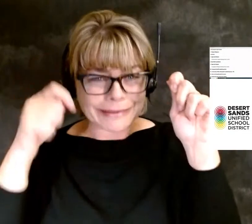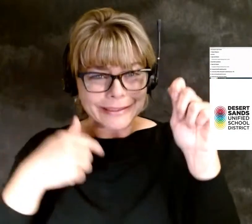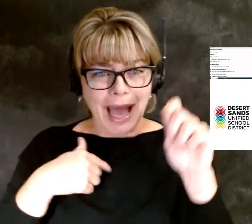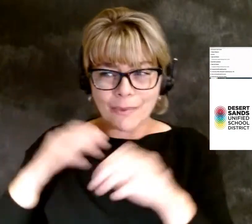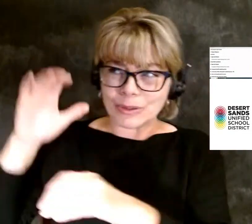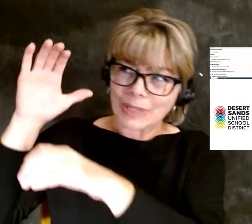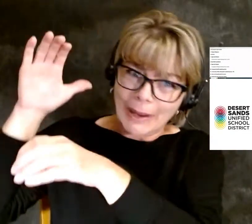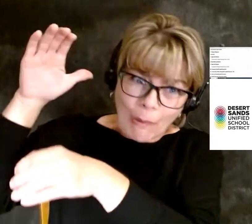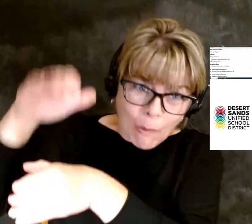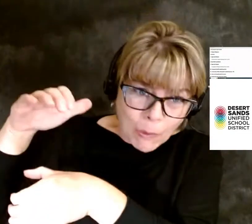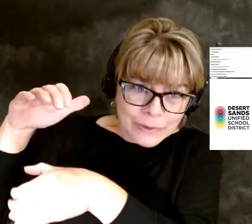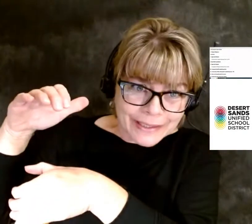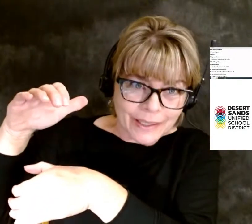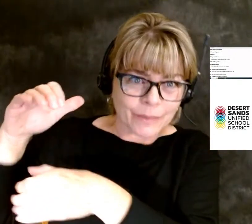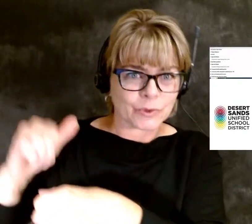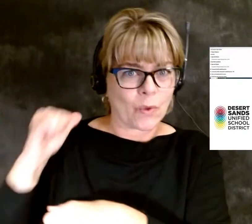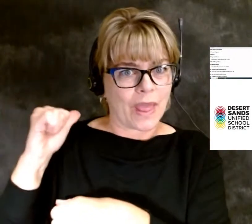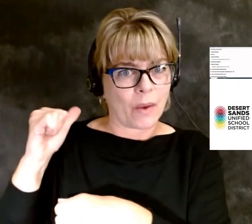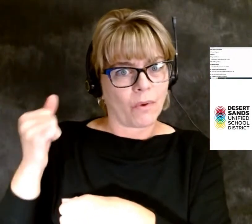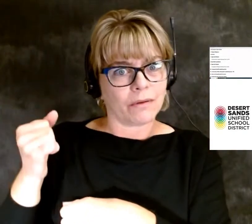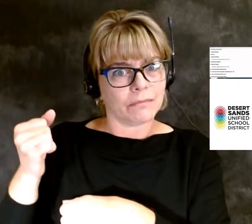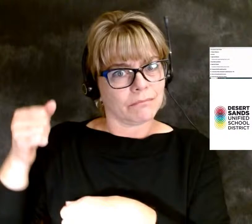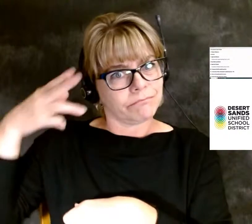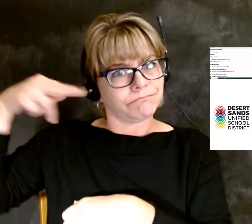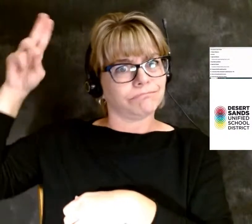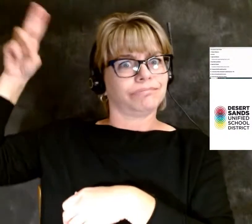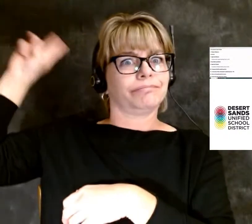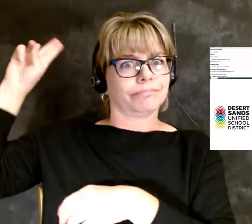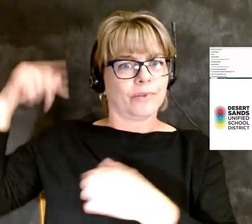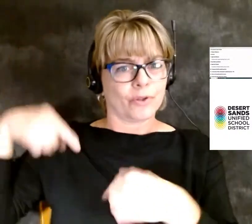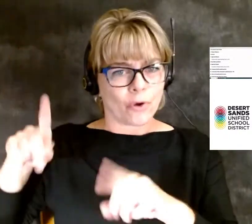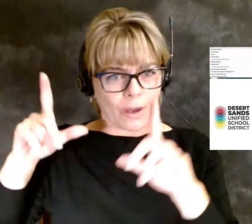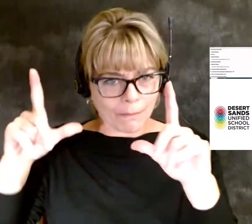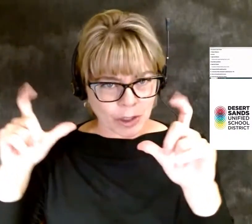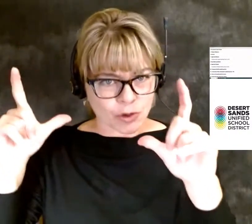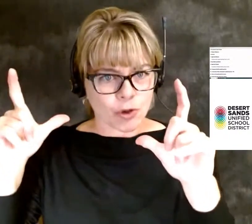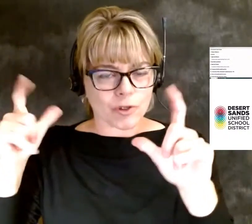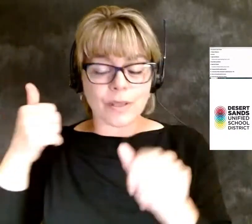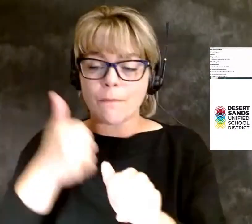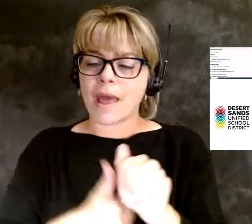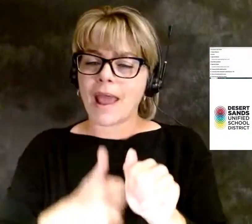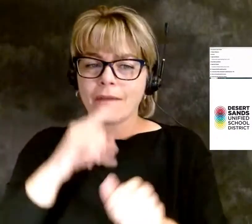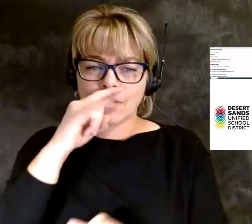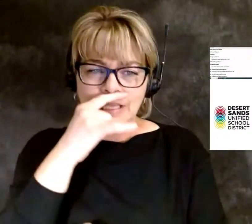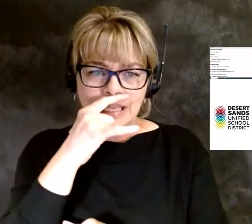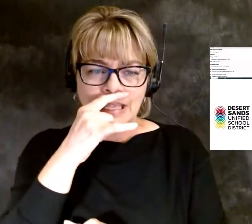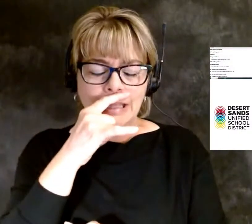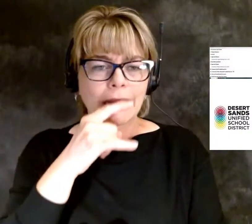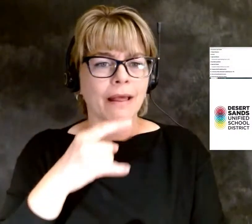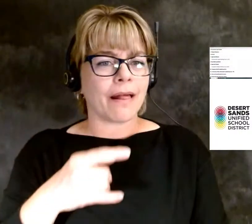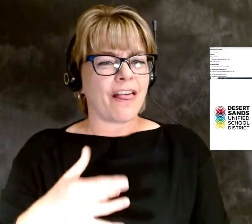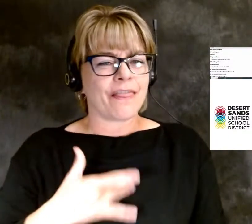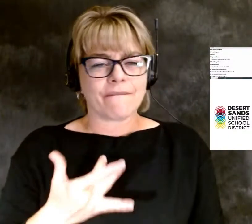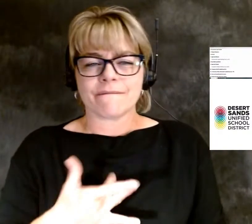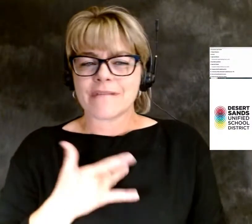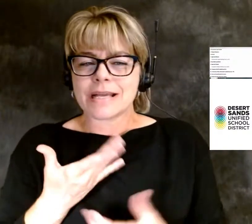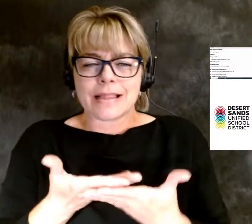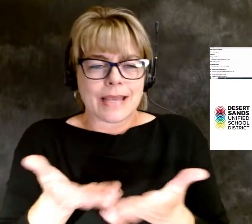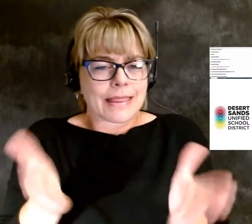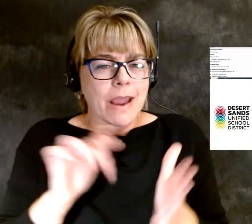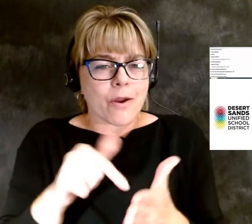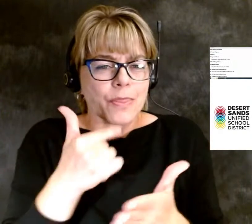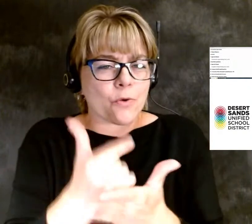blow off during pictures, but it was great. Every kid, the energy at the high school graduations was wonderful. It was wonderful to see